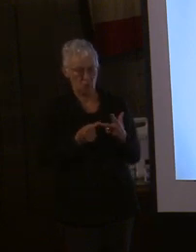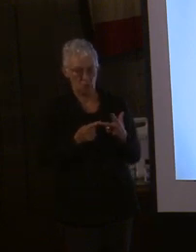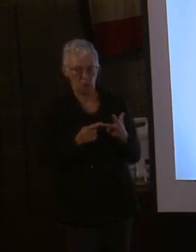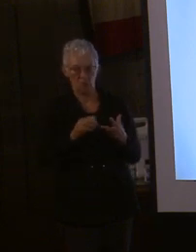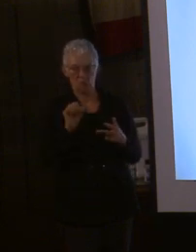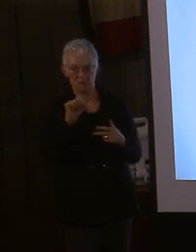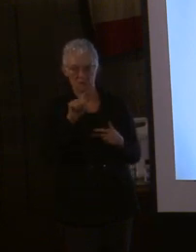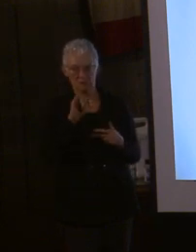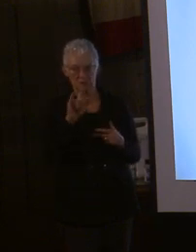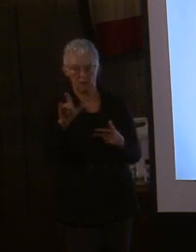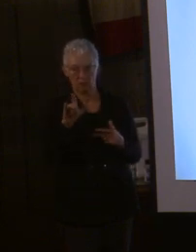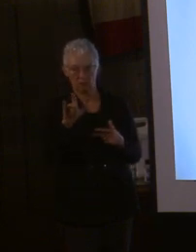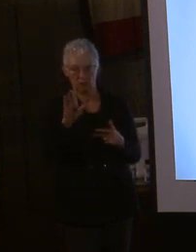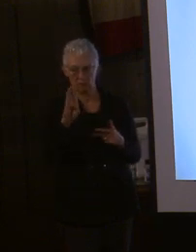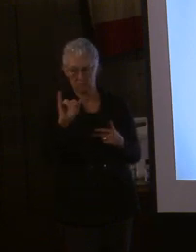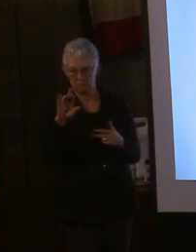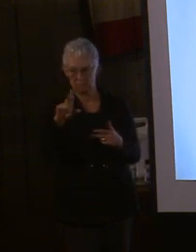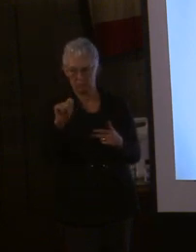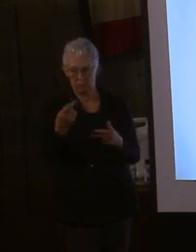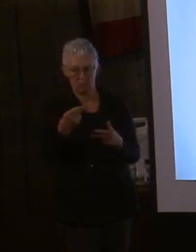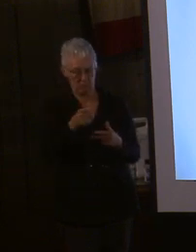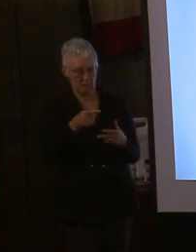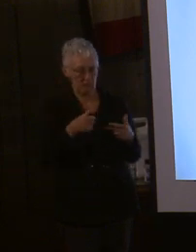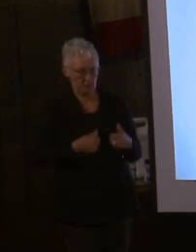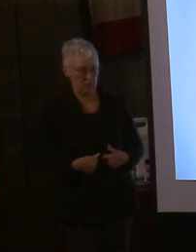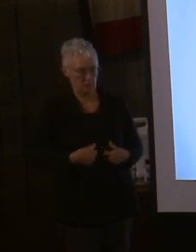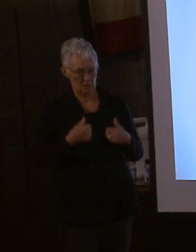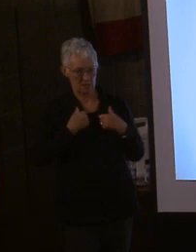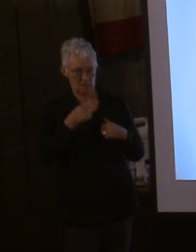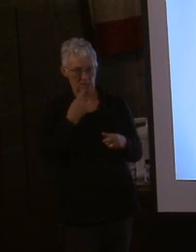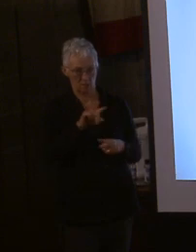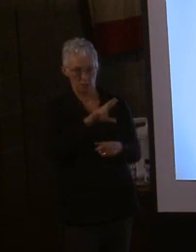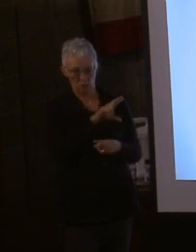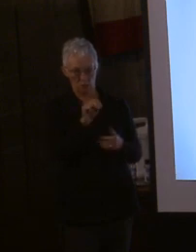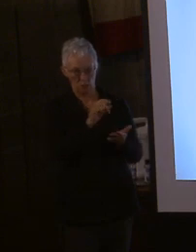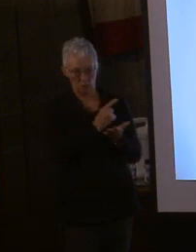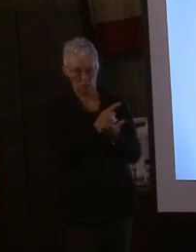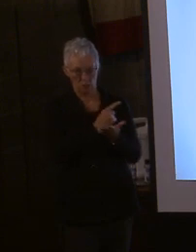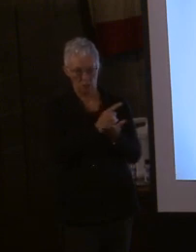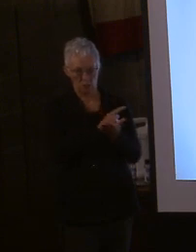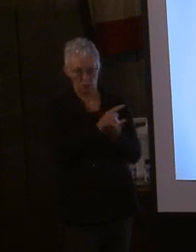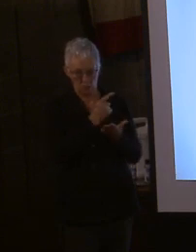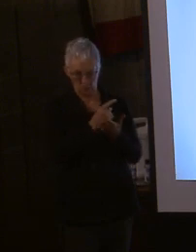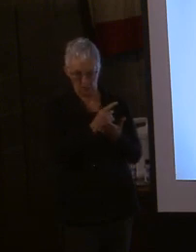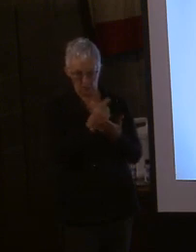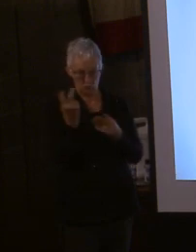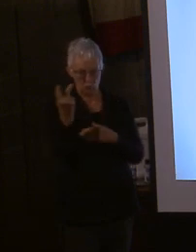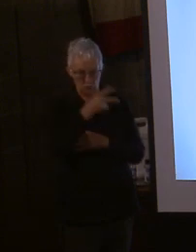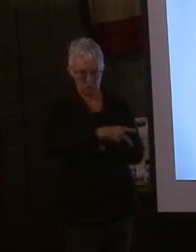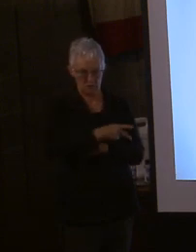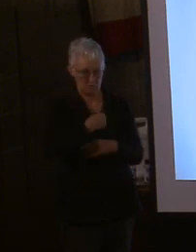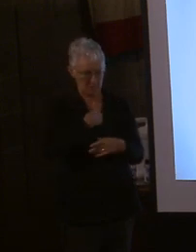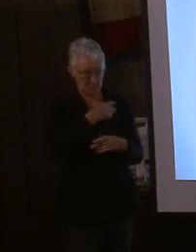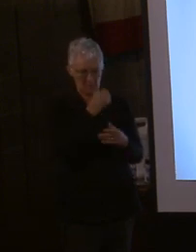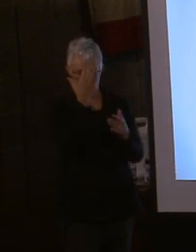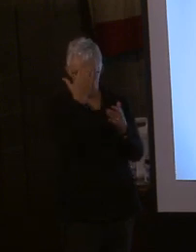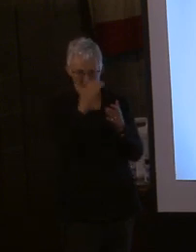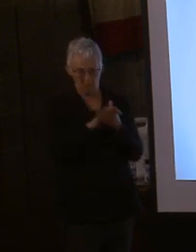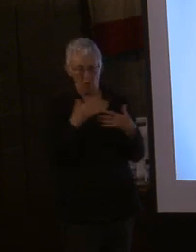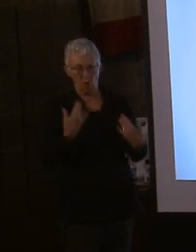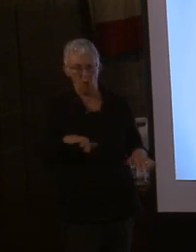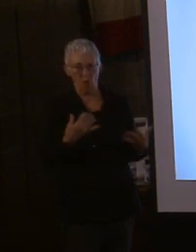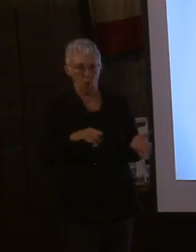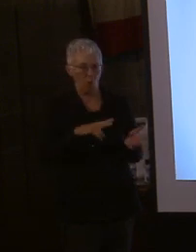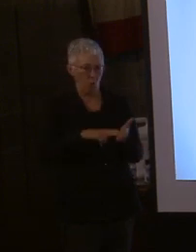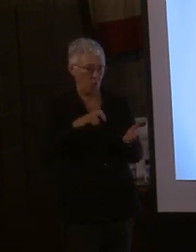Liam. He lived for 30 weeks and 2 days within my womb. My husband and I were over the moon to learn that I was pregnant with